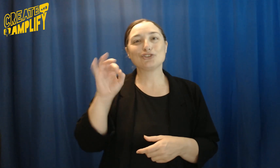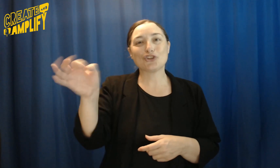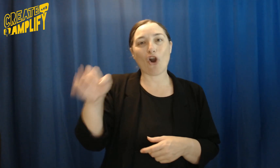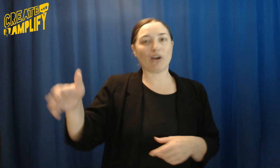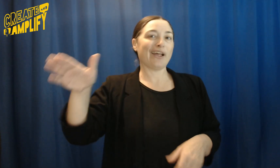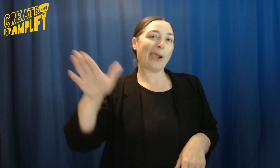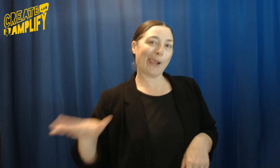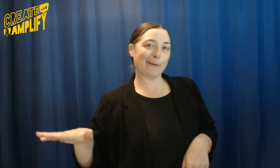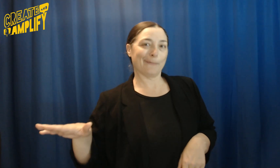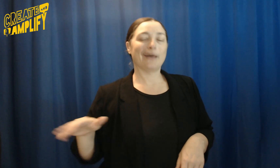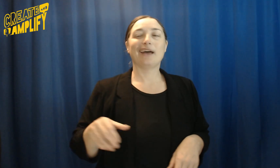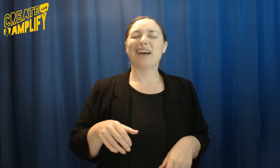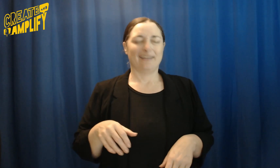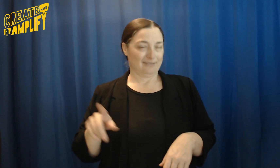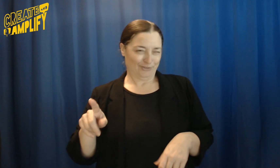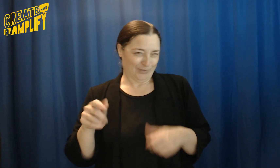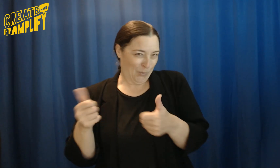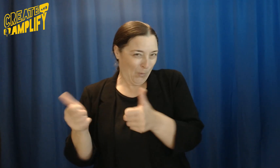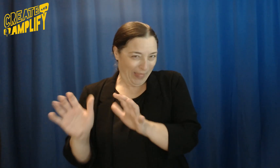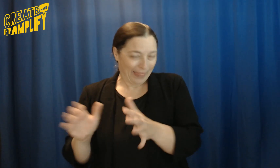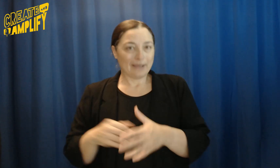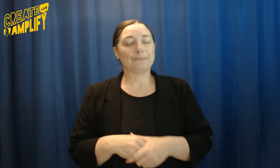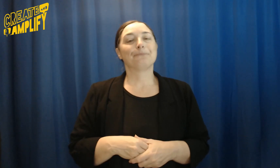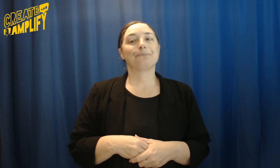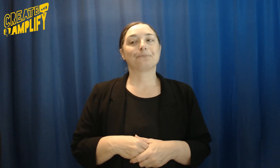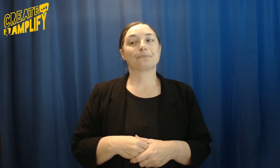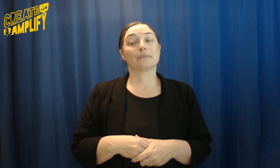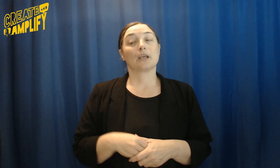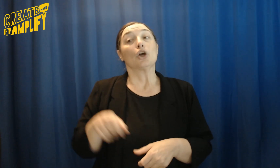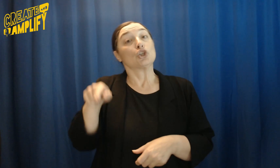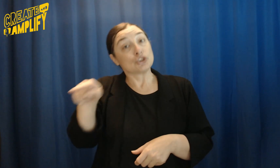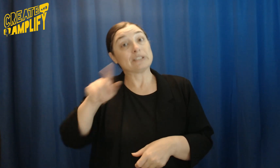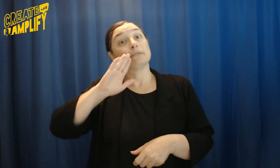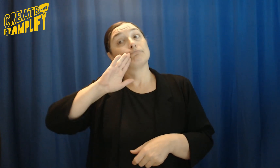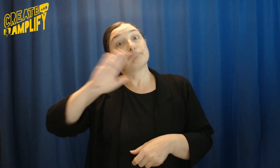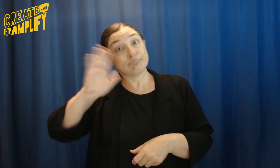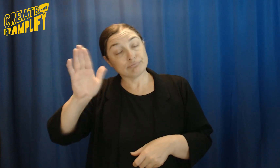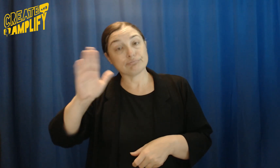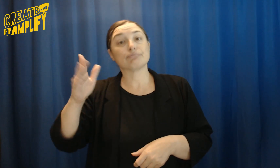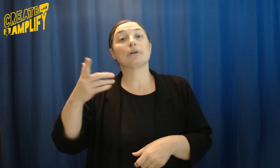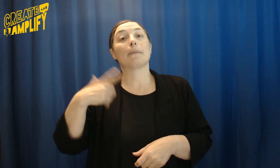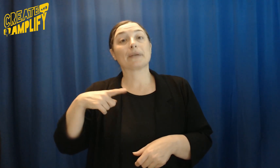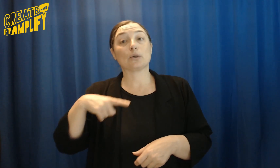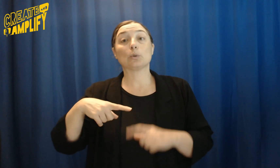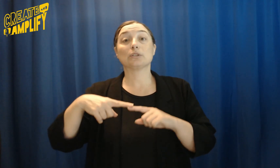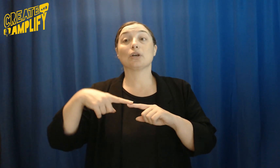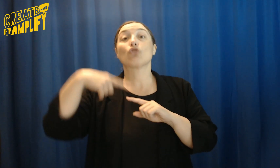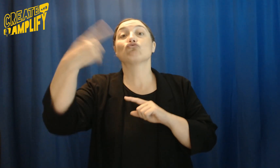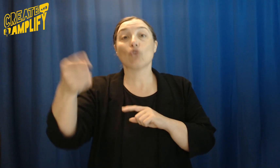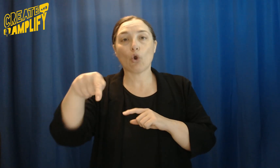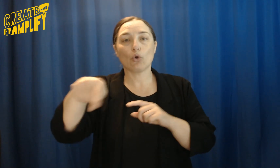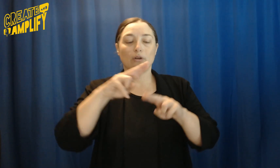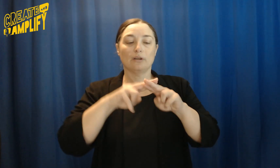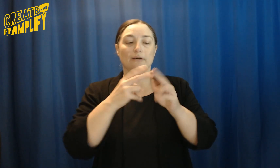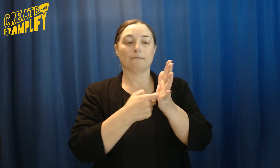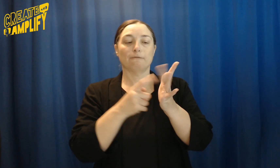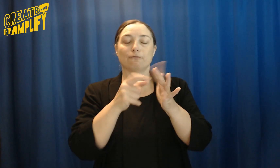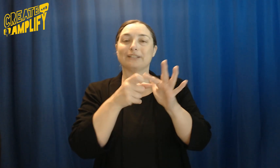so cool, right? And so she did a talk because across the road, the Frida Kahlo exhibition was showing in the Bendigo Art